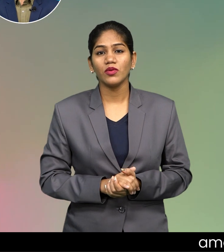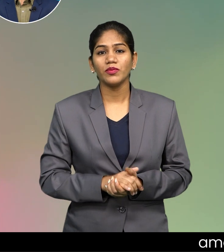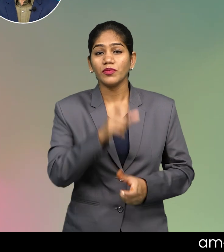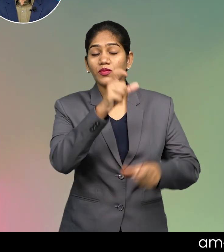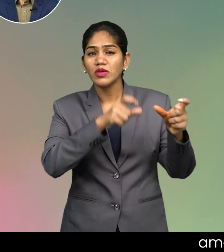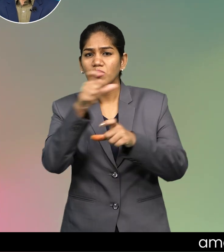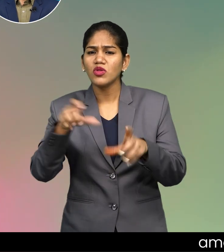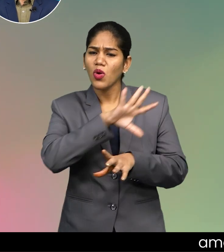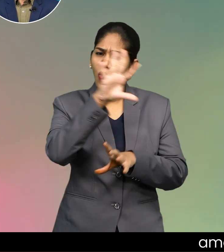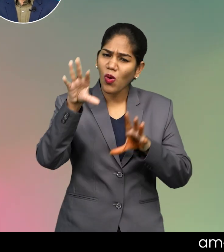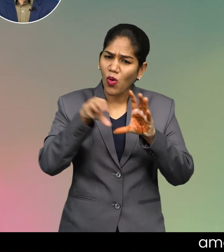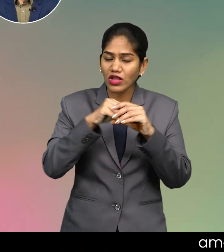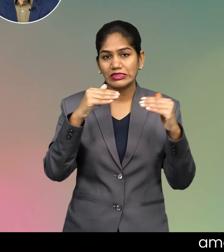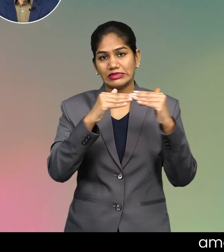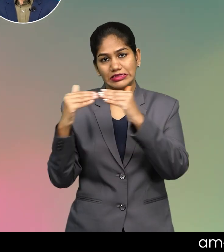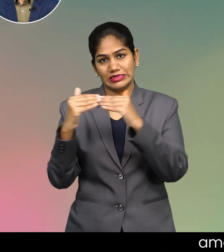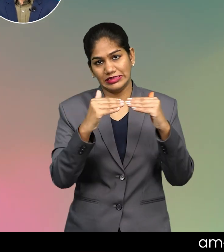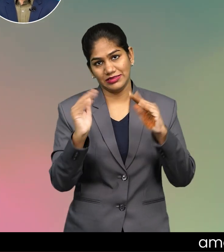among the people.